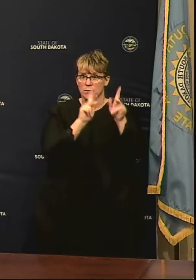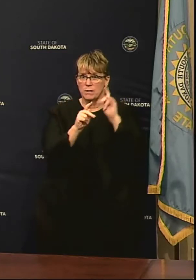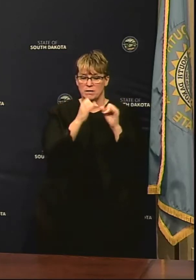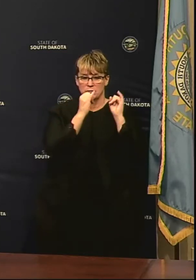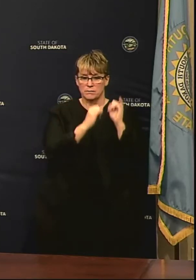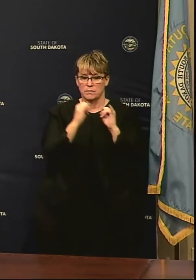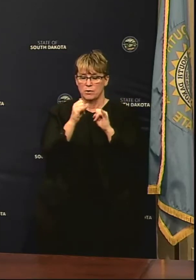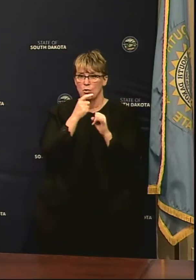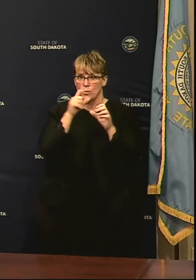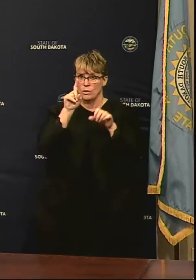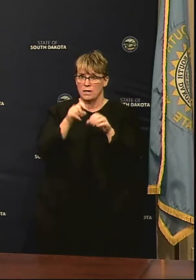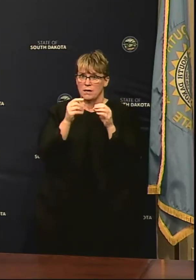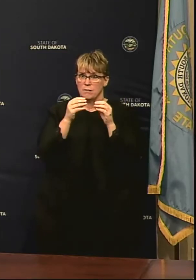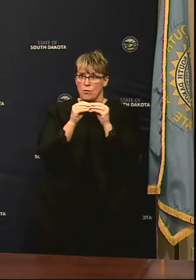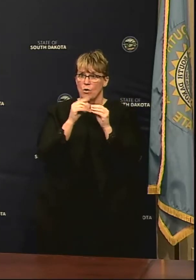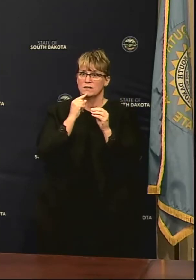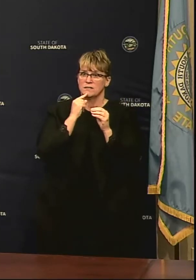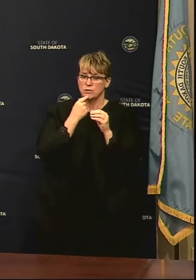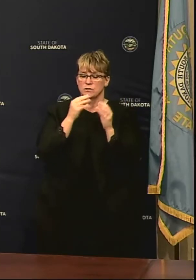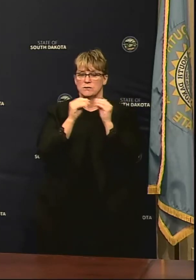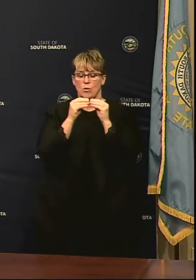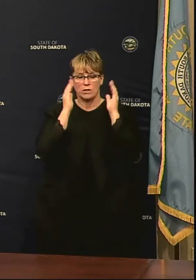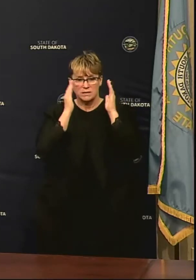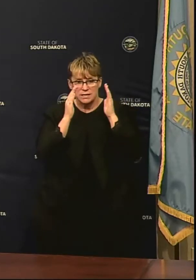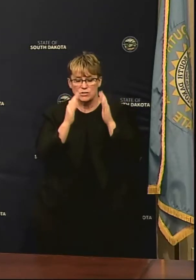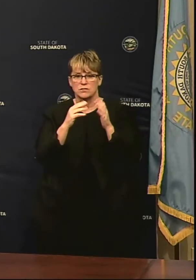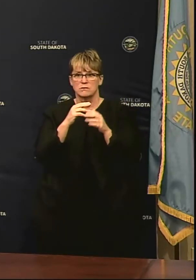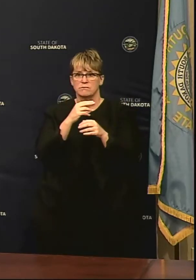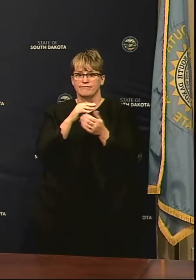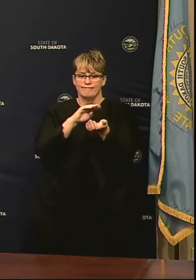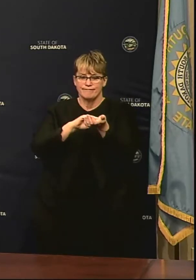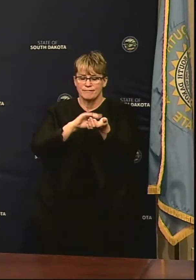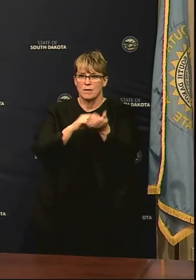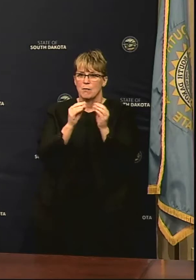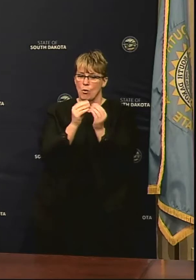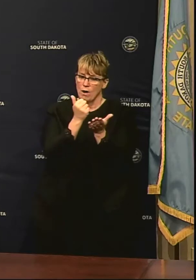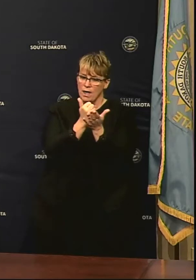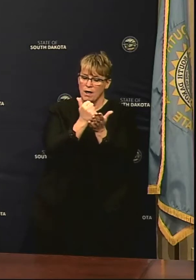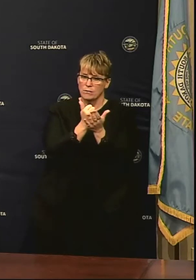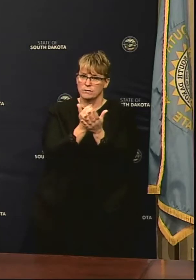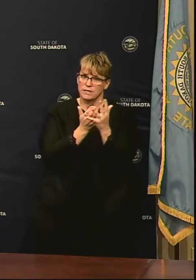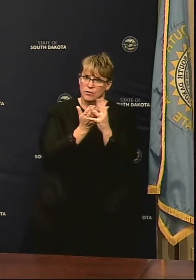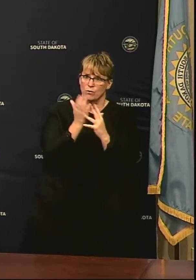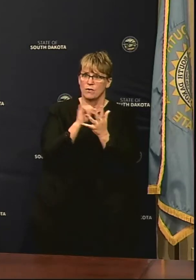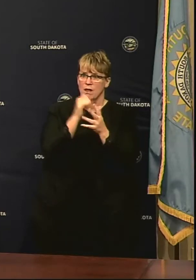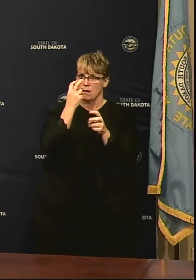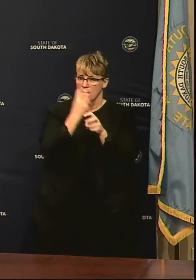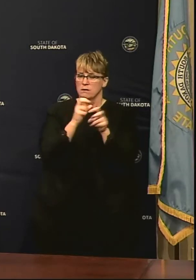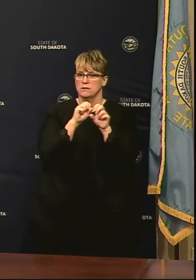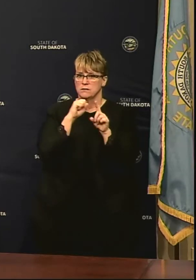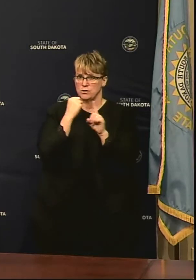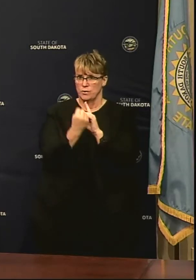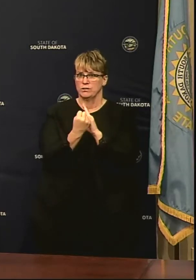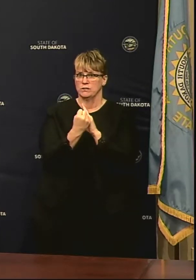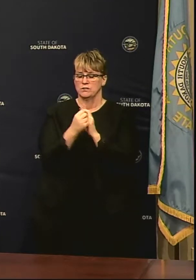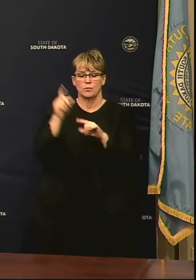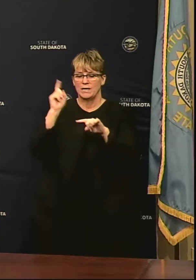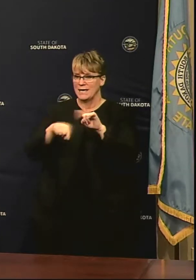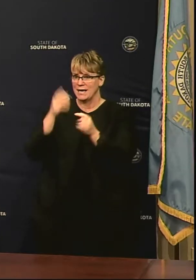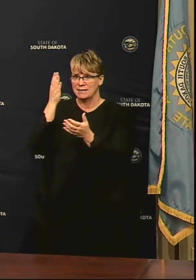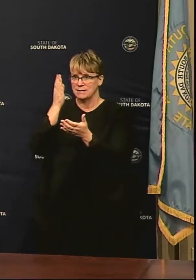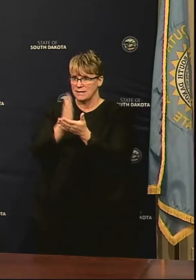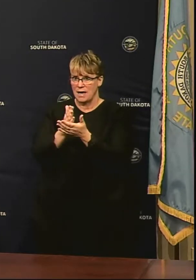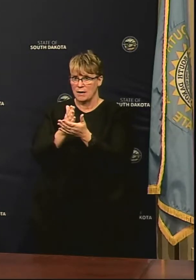need elevated health care, who need more attention, who might need a little bit of help to get through that tough situation. So